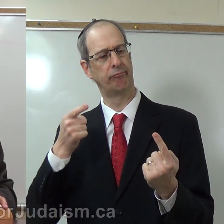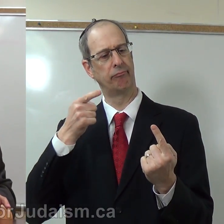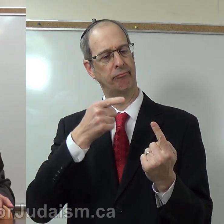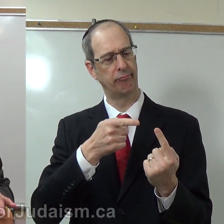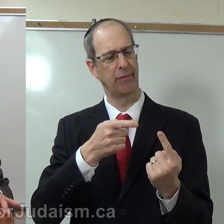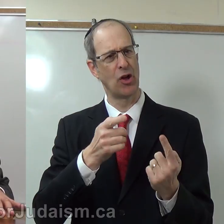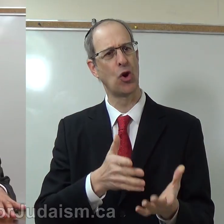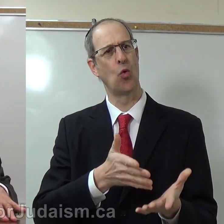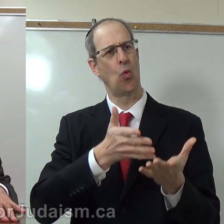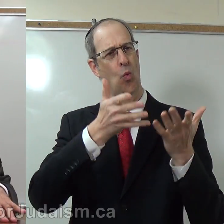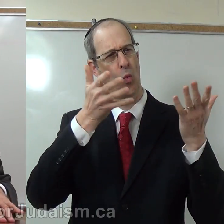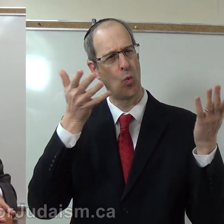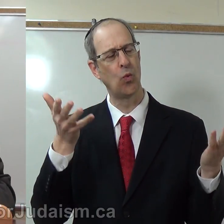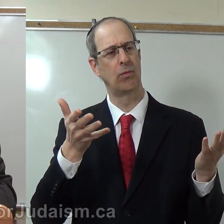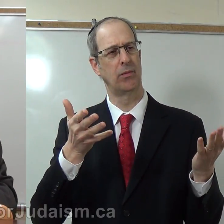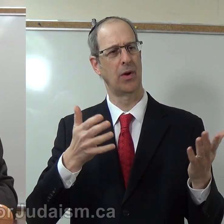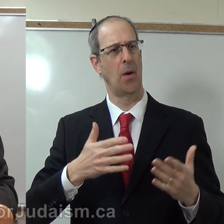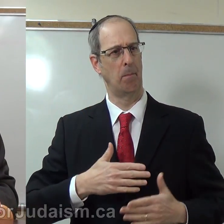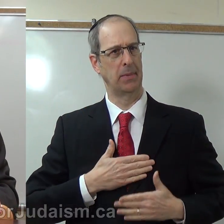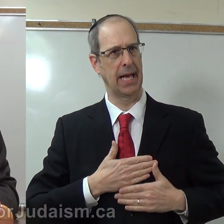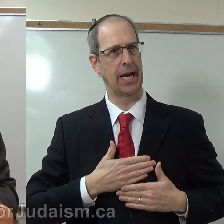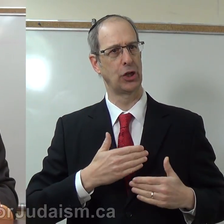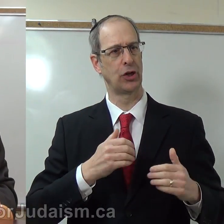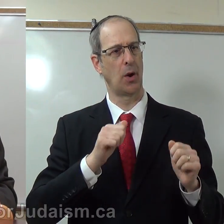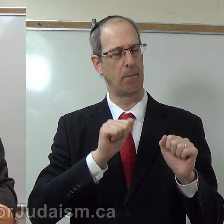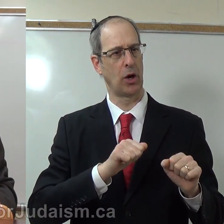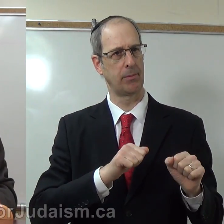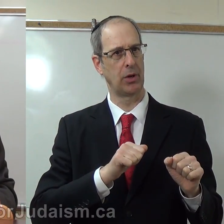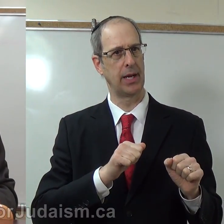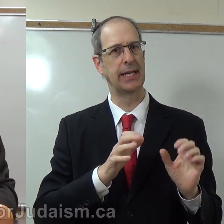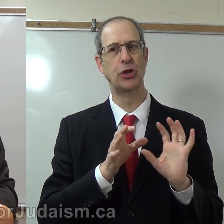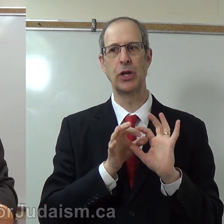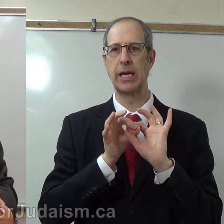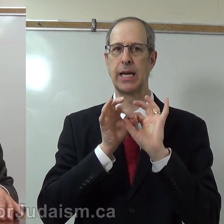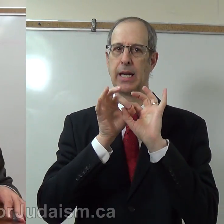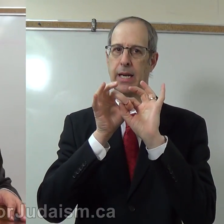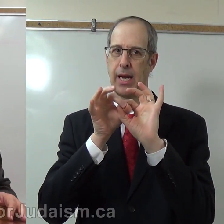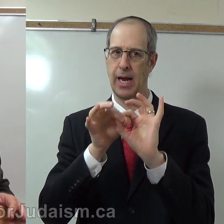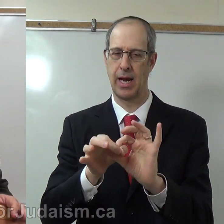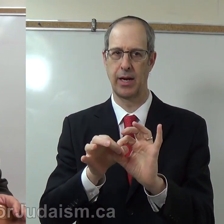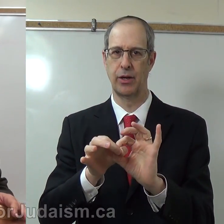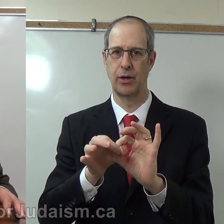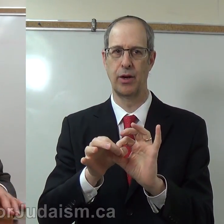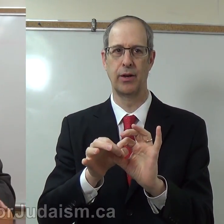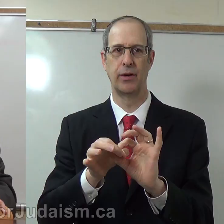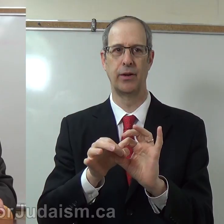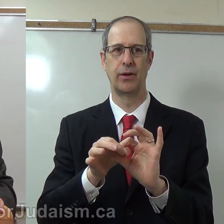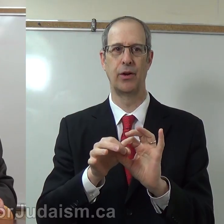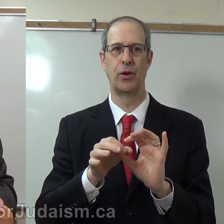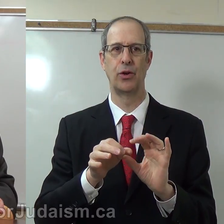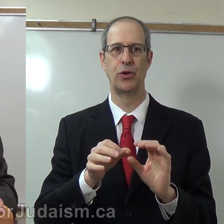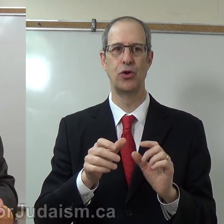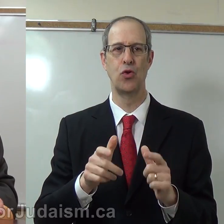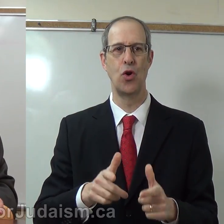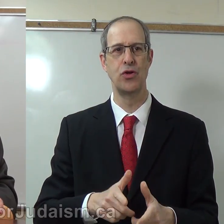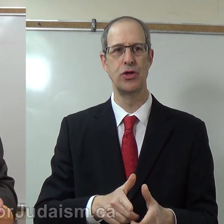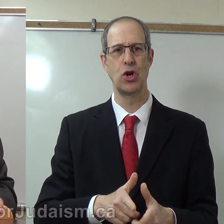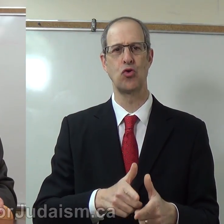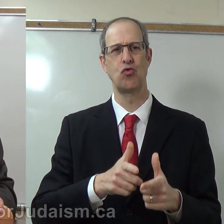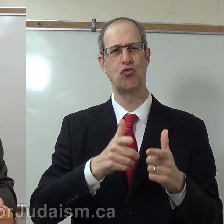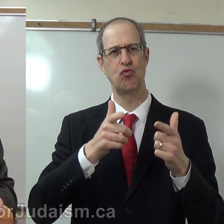pleasure possible is to connect ourselves to the greatest